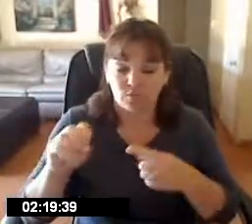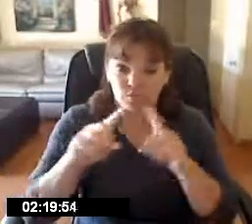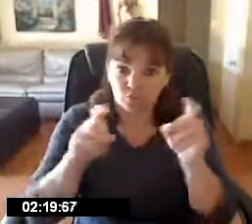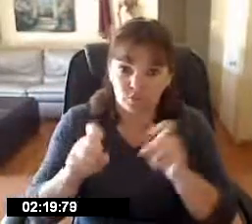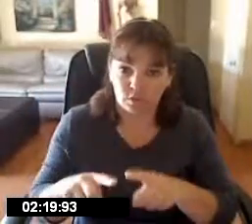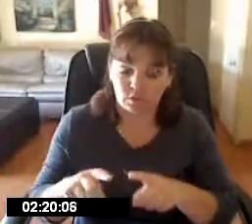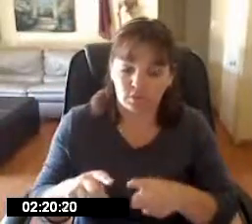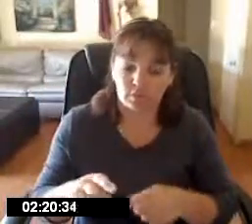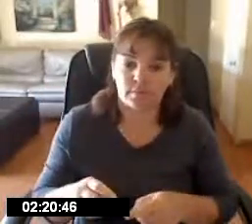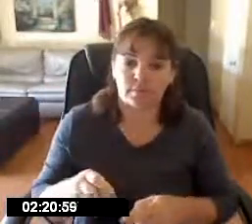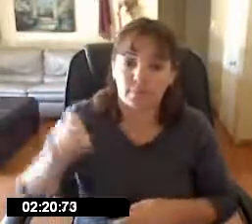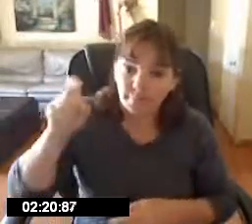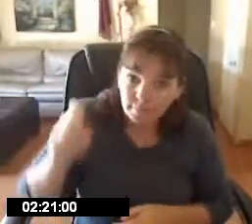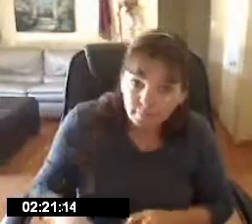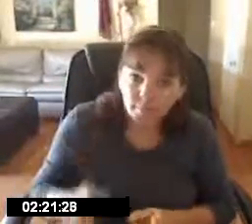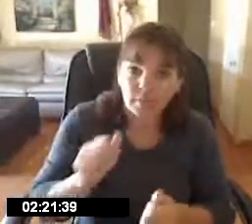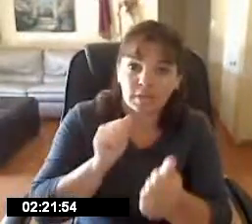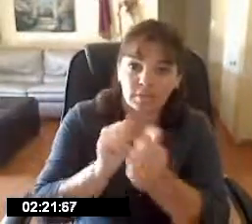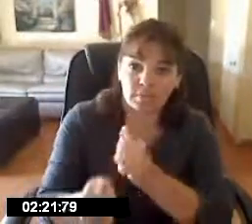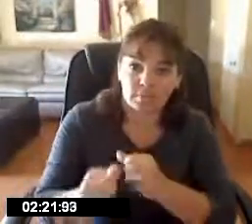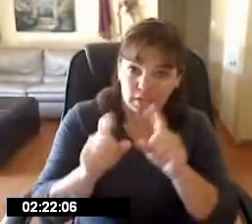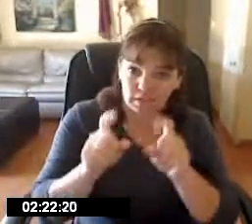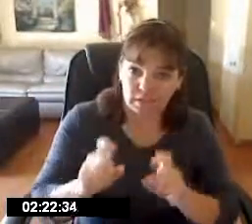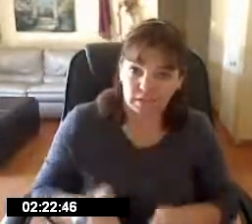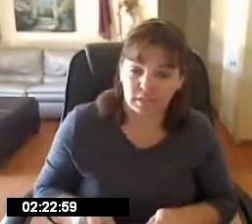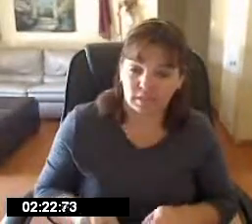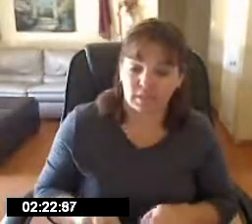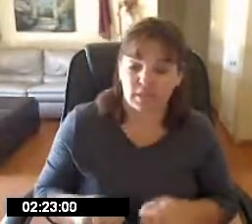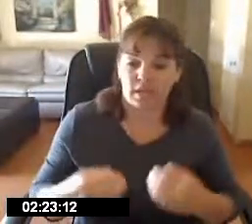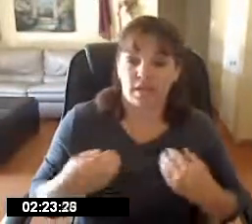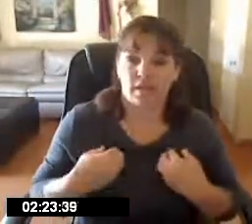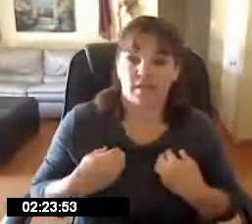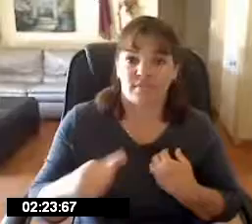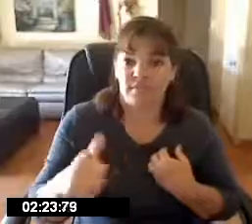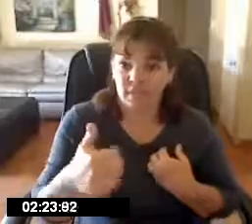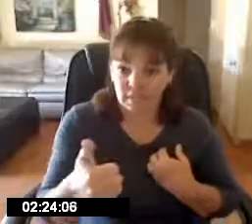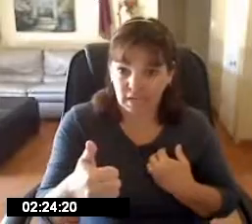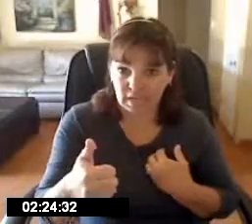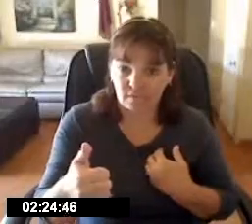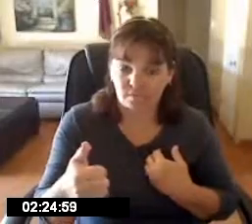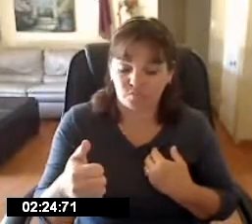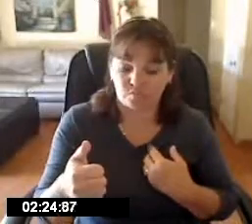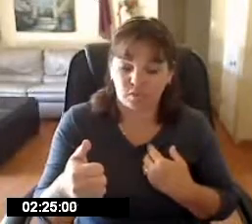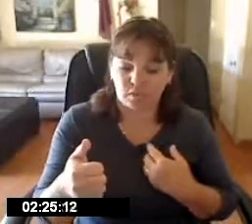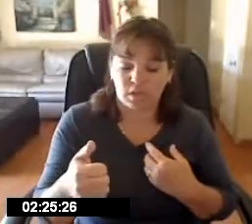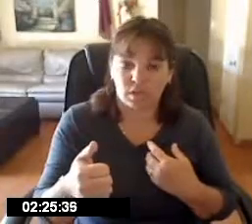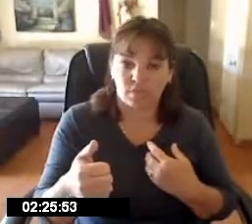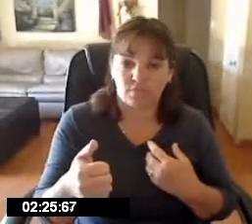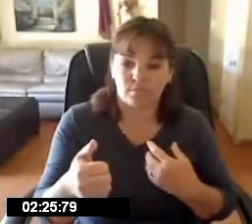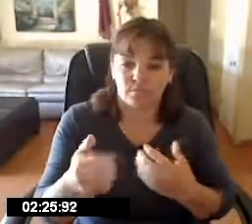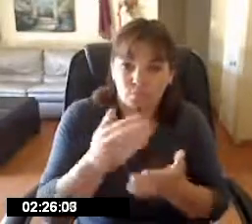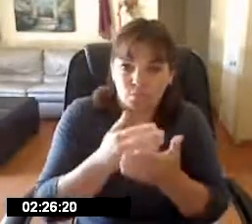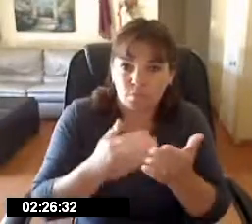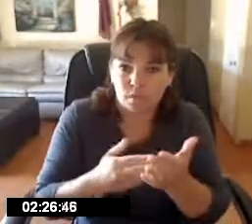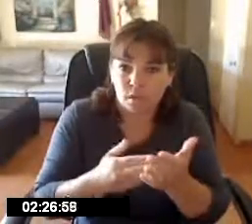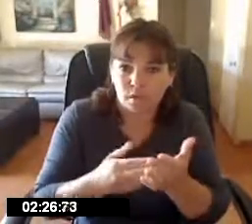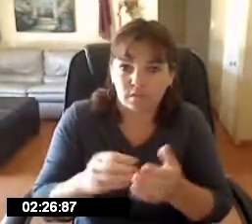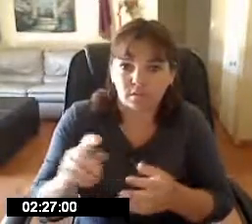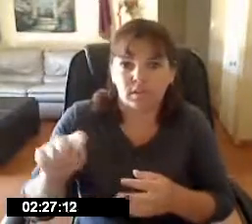And there are 10 tasks that are listed. And in those 10 tasks, there's actually some subcategories